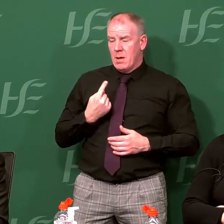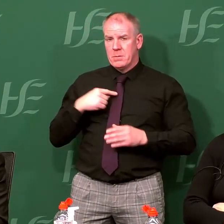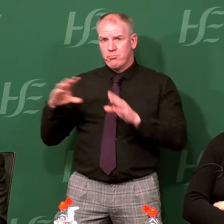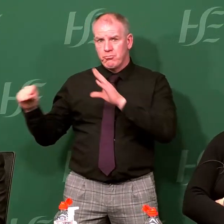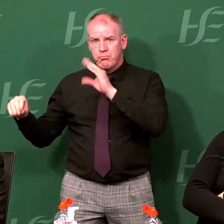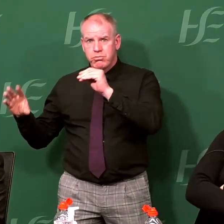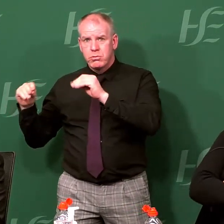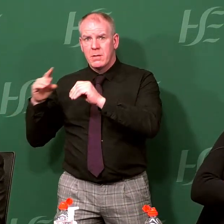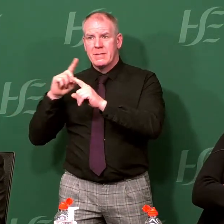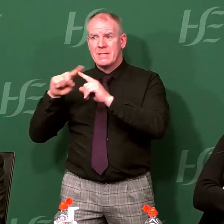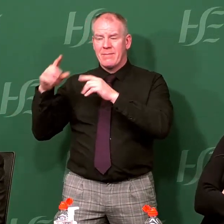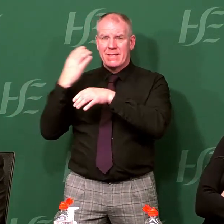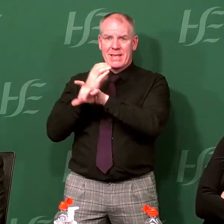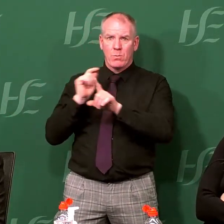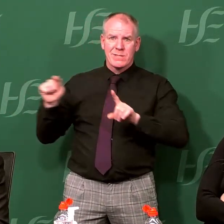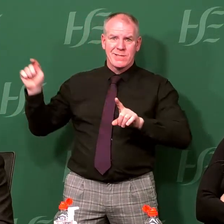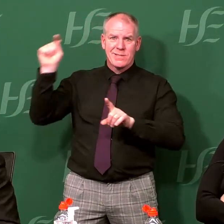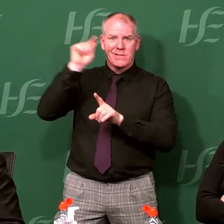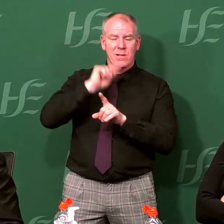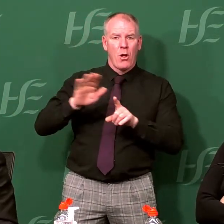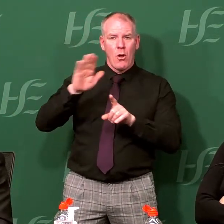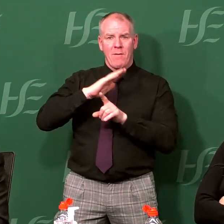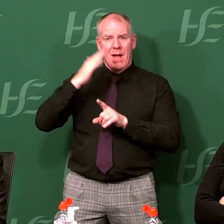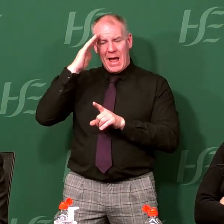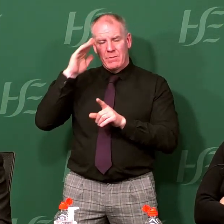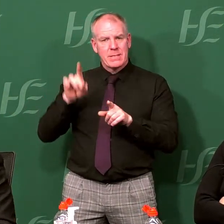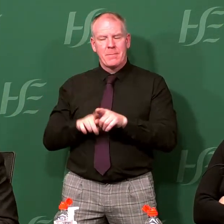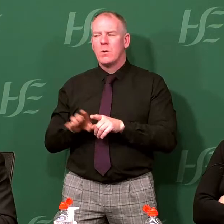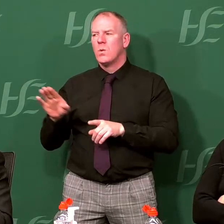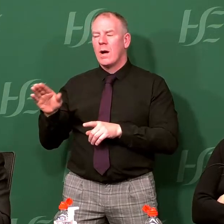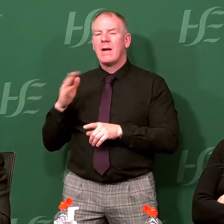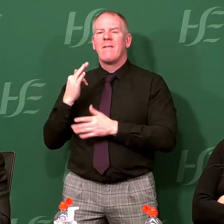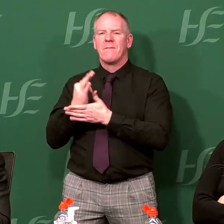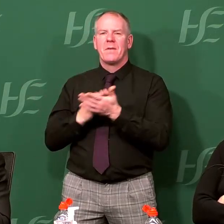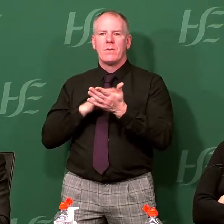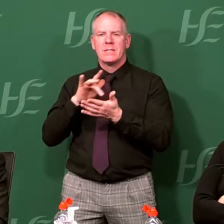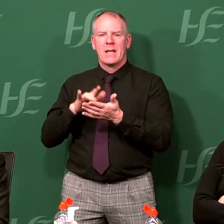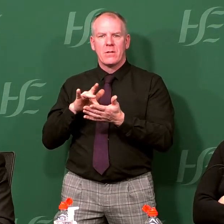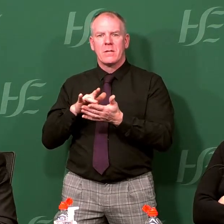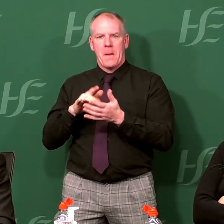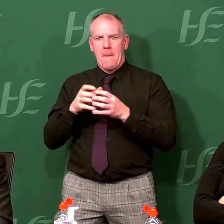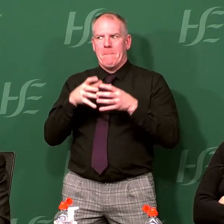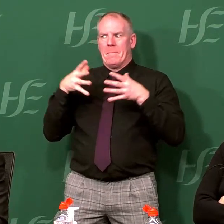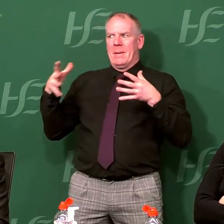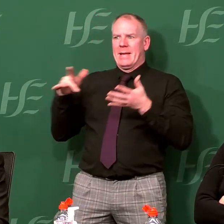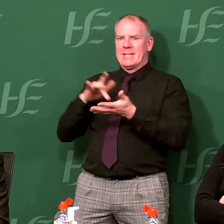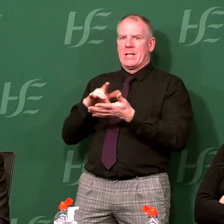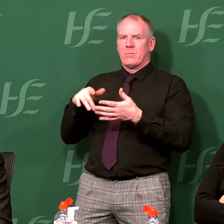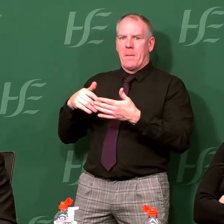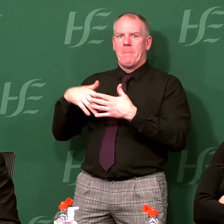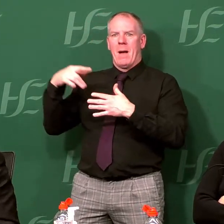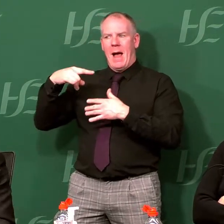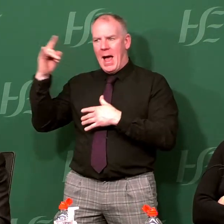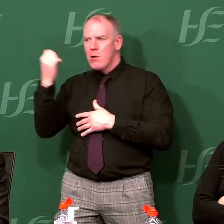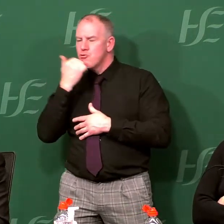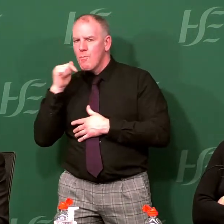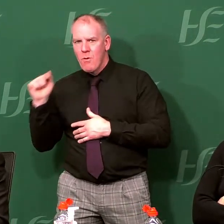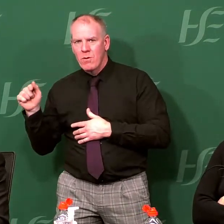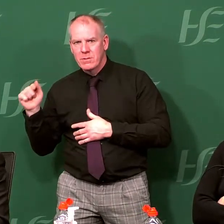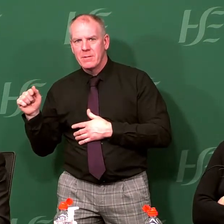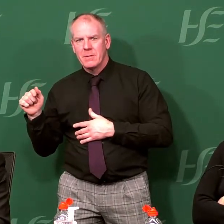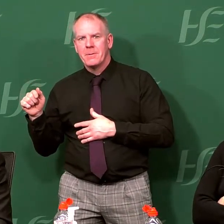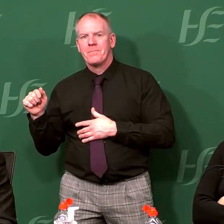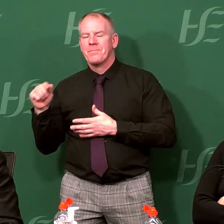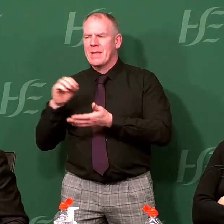people from all counties all around Ireland. Now, when I say a couple of centres, there were a couple of bigger centres with higher volumes where we've